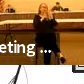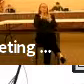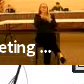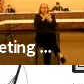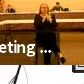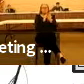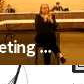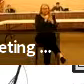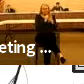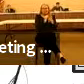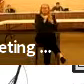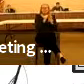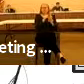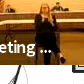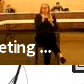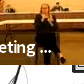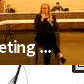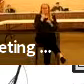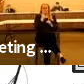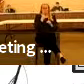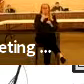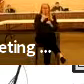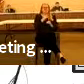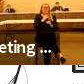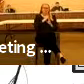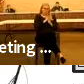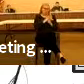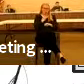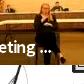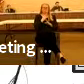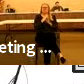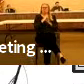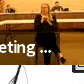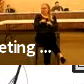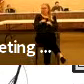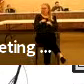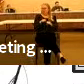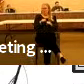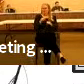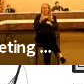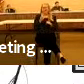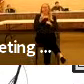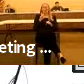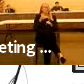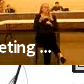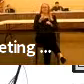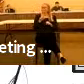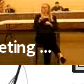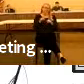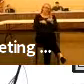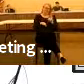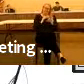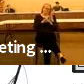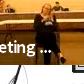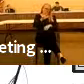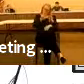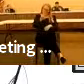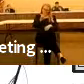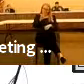but like I said, that really gets into planning board decisions, not town board decisions. But just willing to